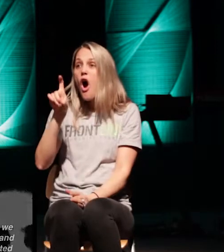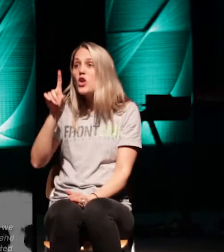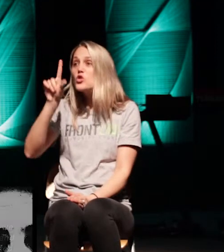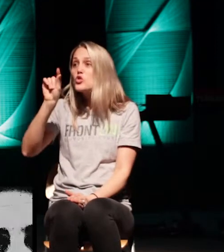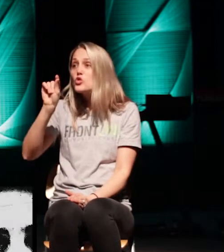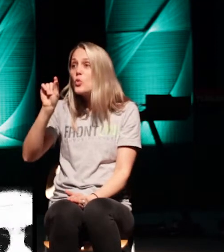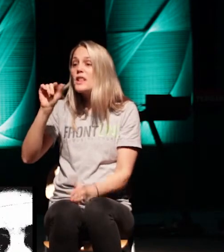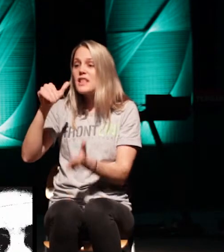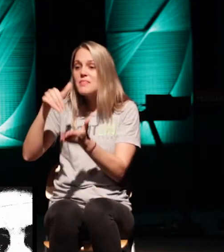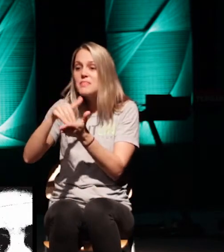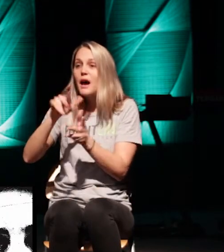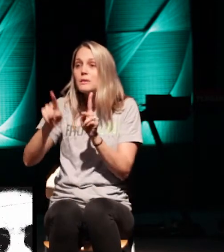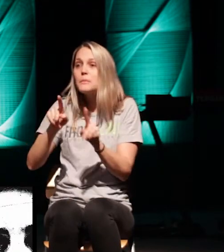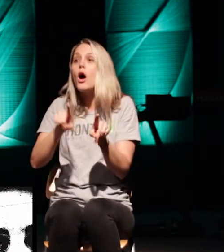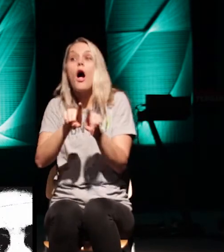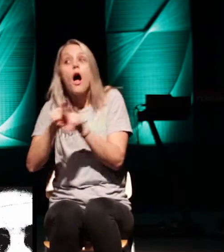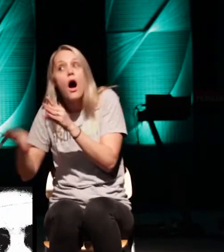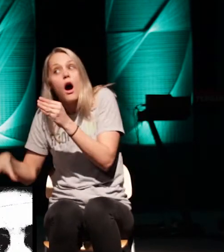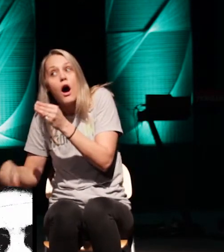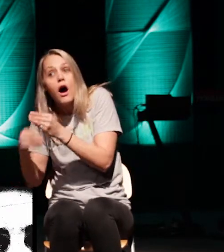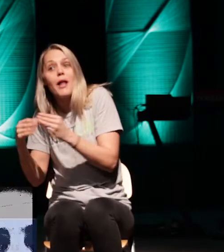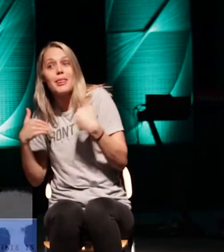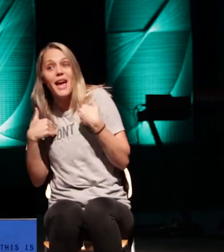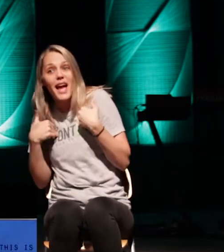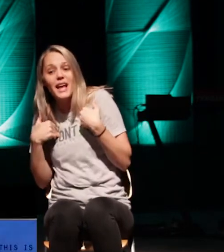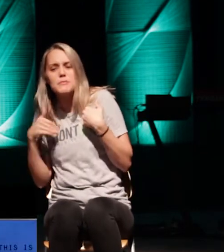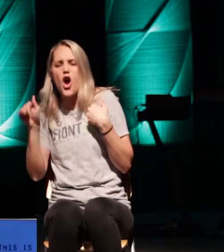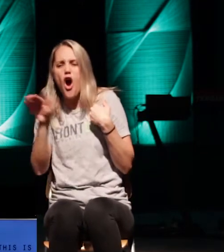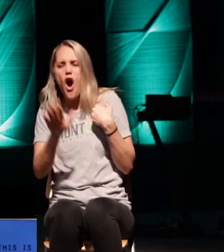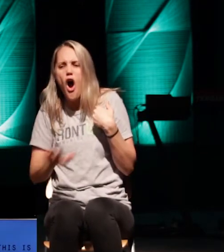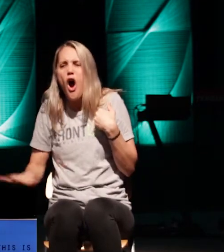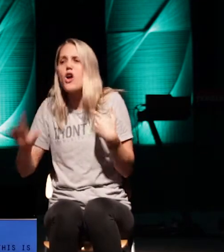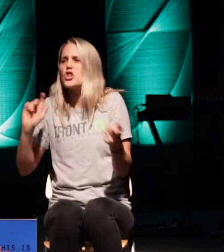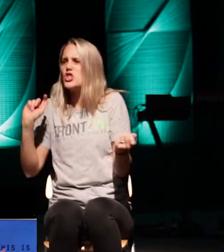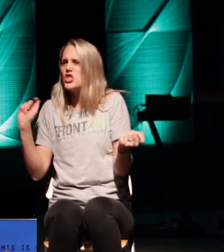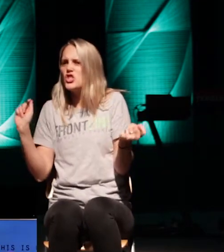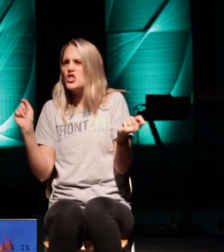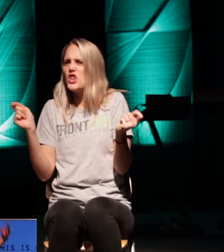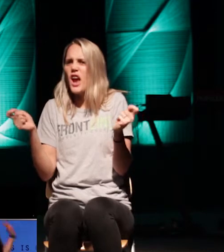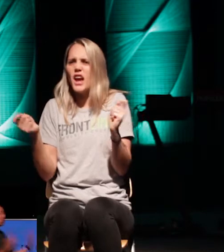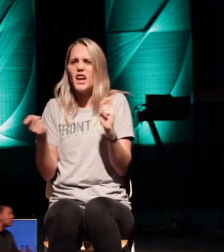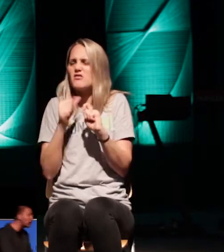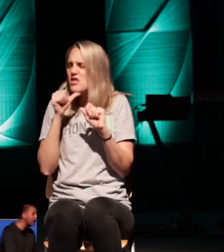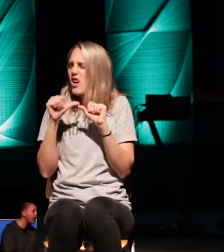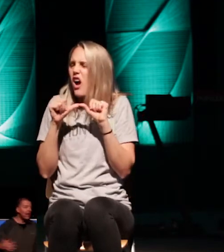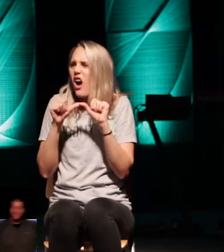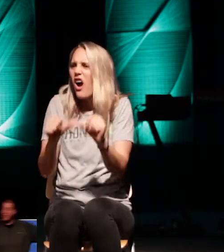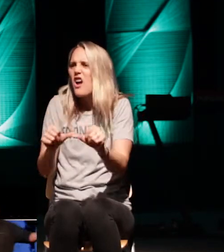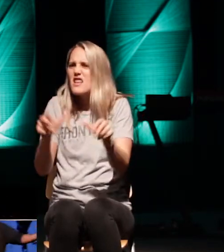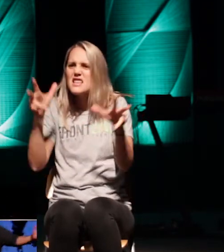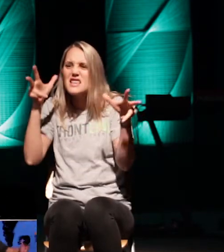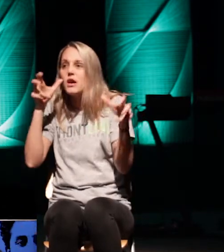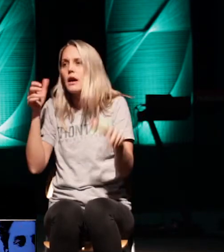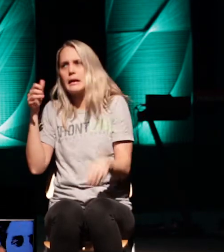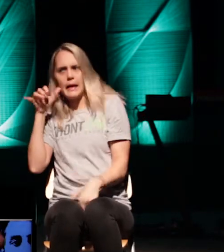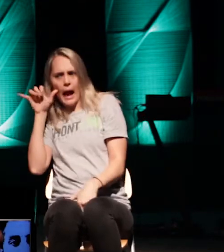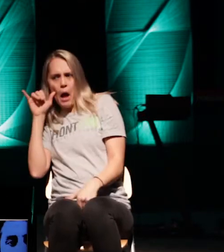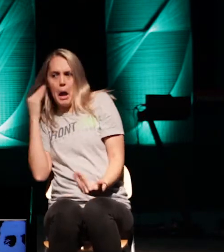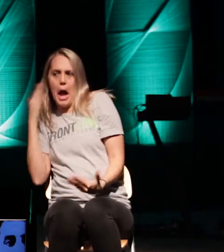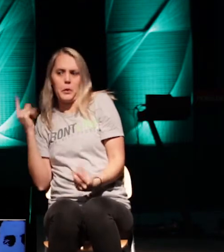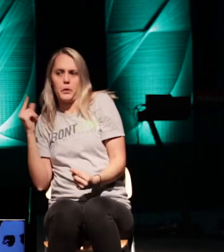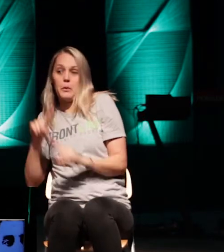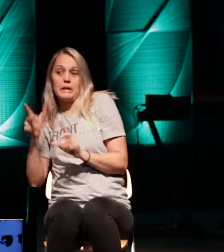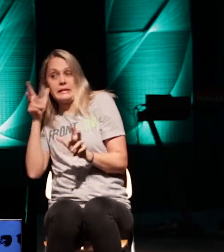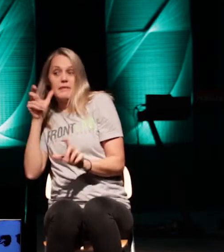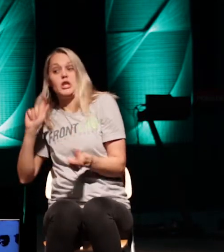people and their animals. They all turn from their wicked ways. I don't know what a cow does that's wicked, but it turned. And so they relent.